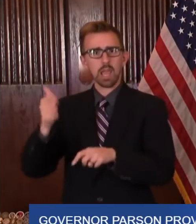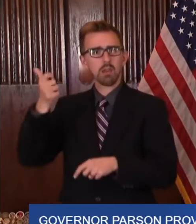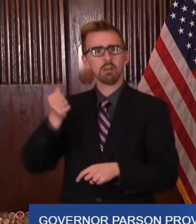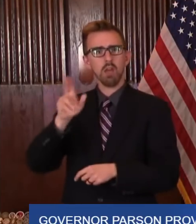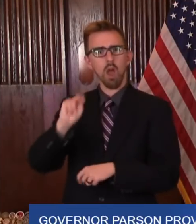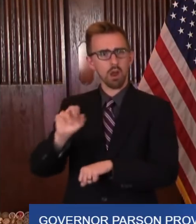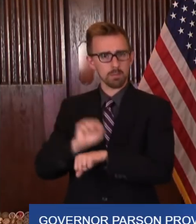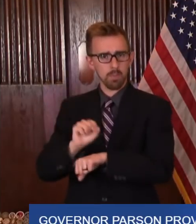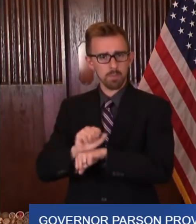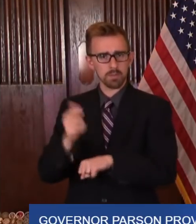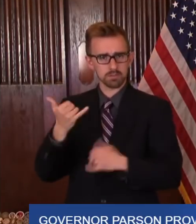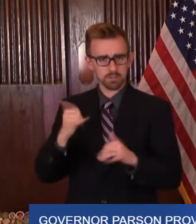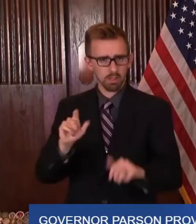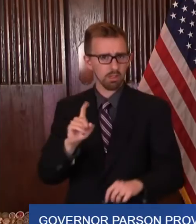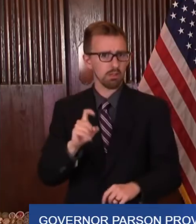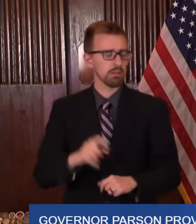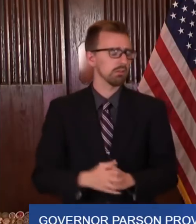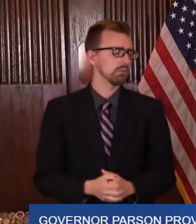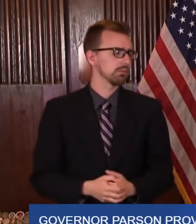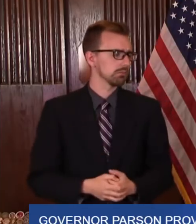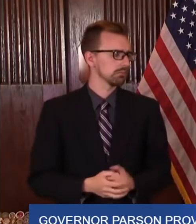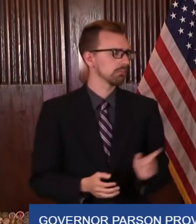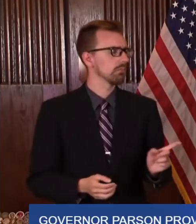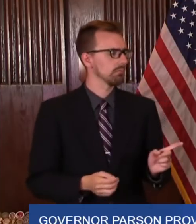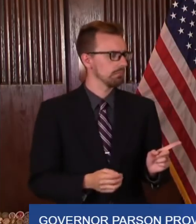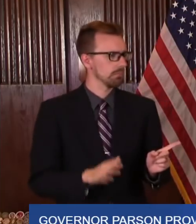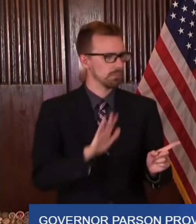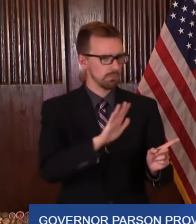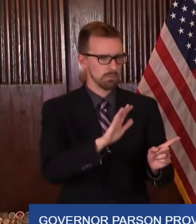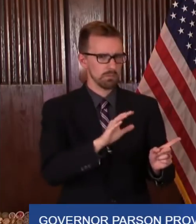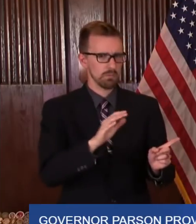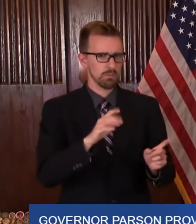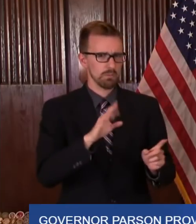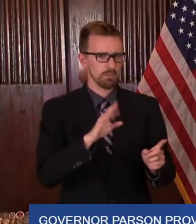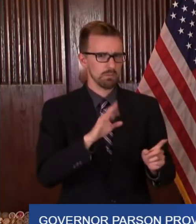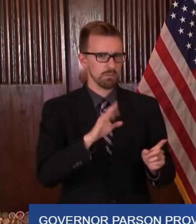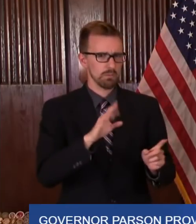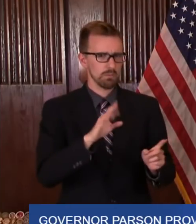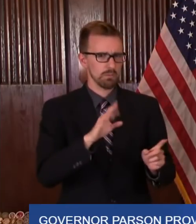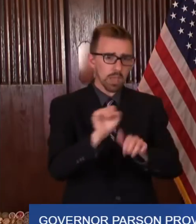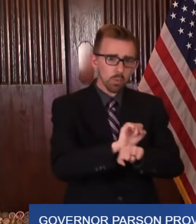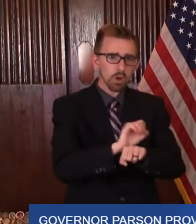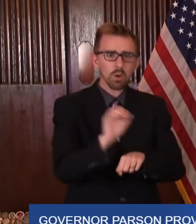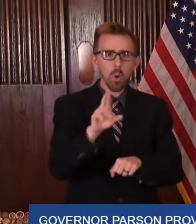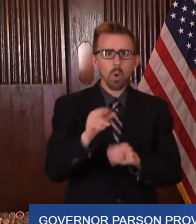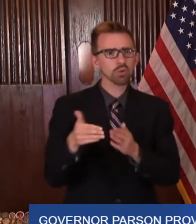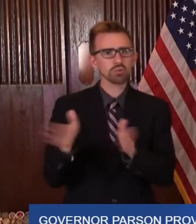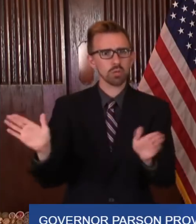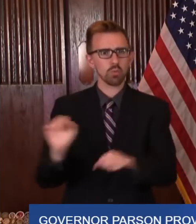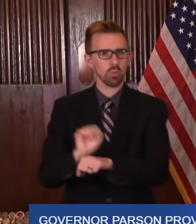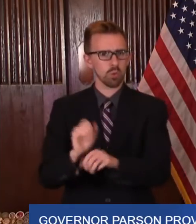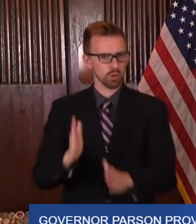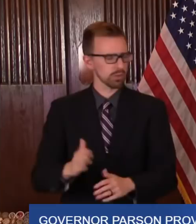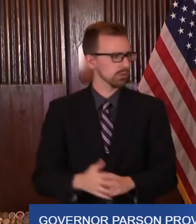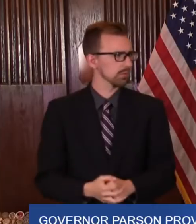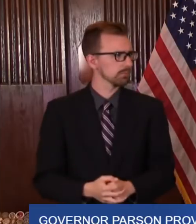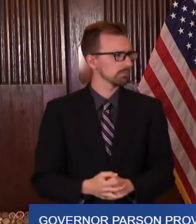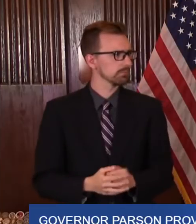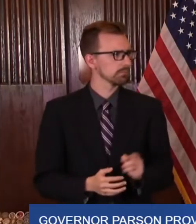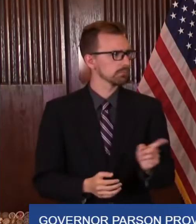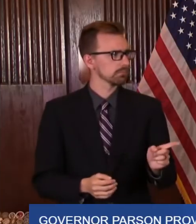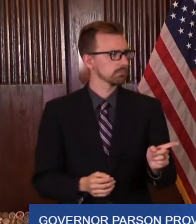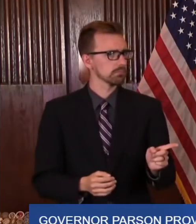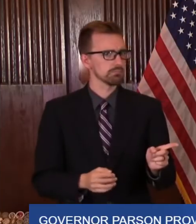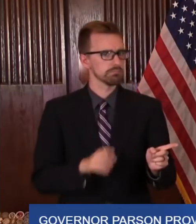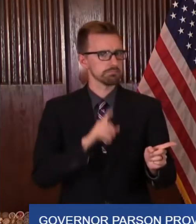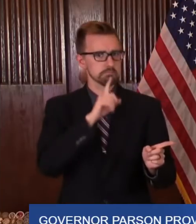unemployment? Well, was that referring to a state employee or employees as a whole? It